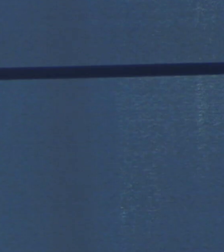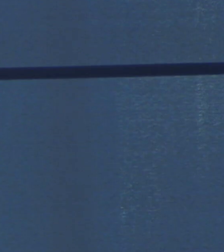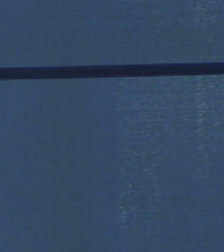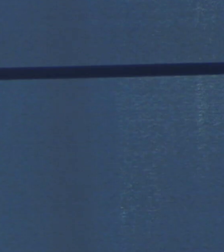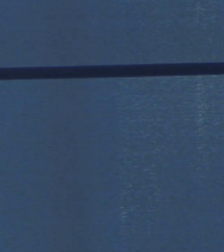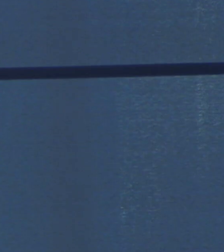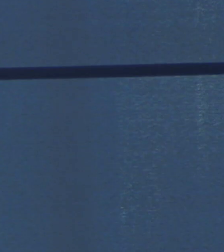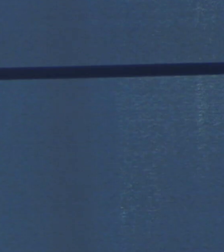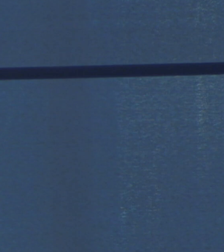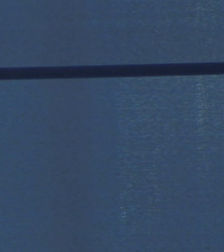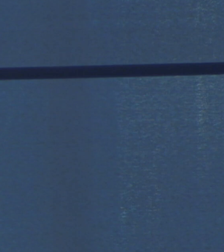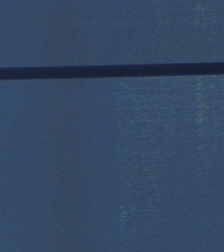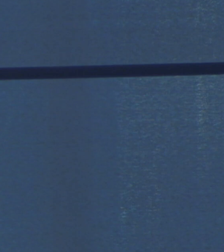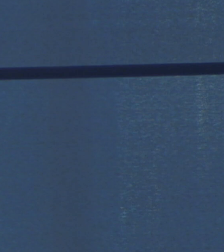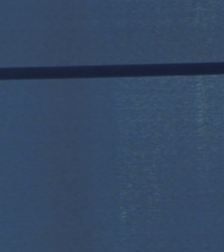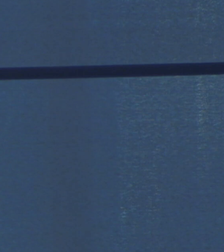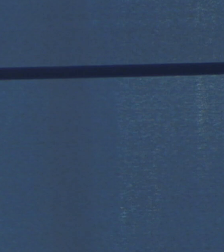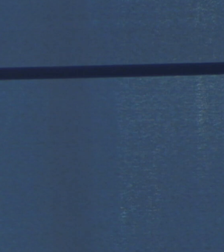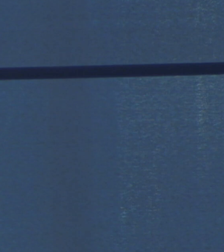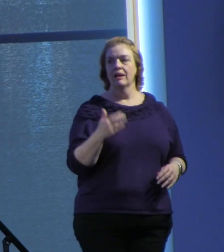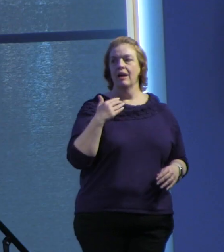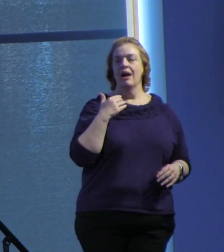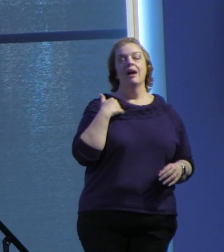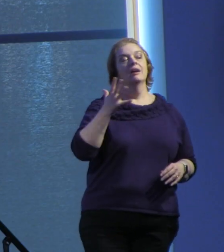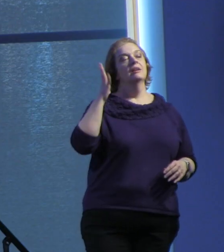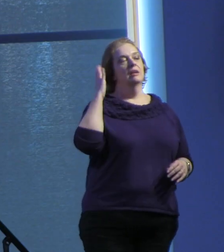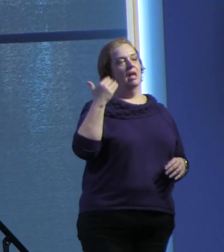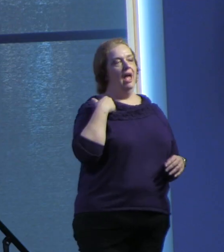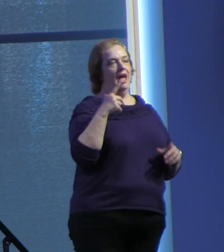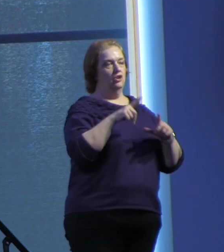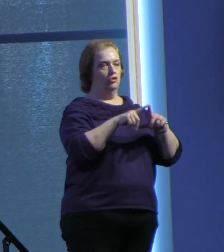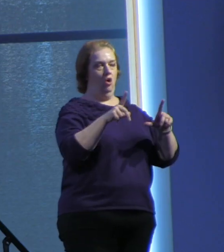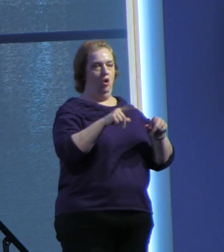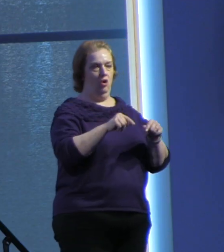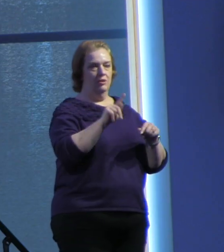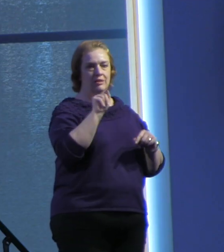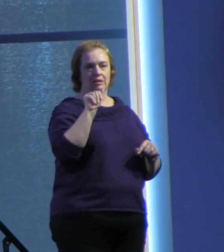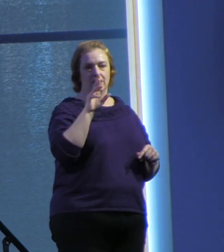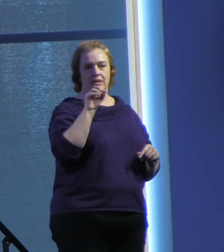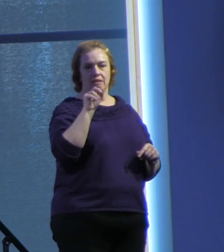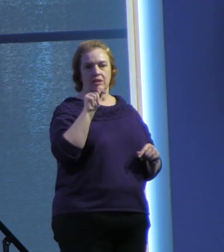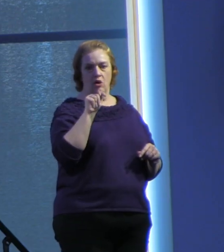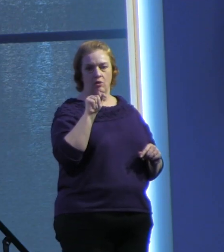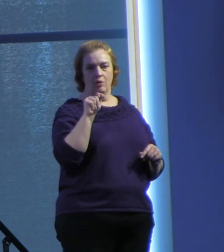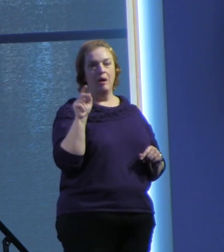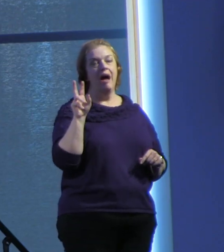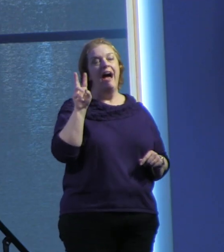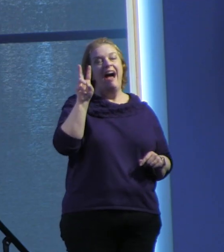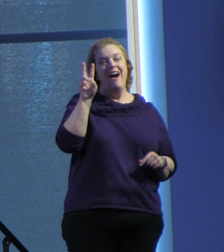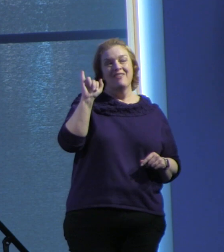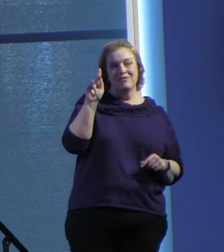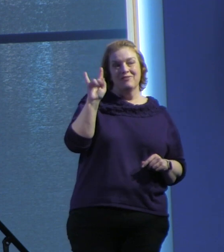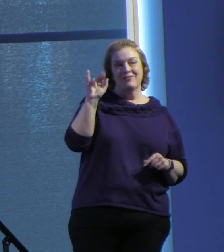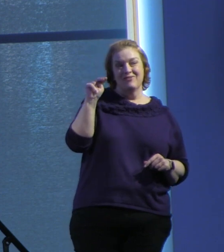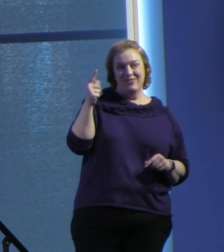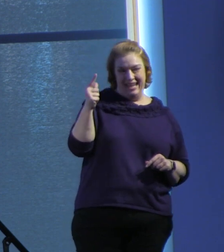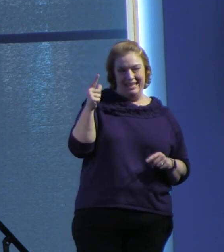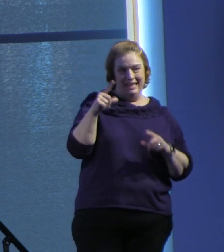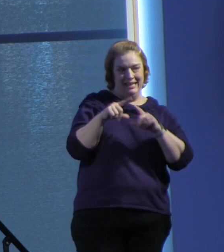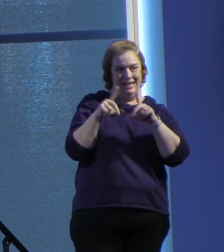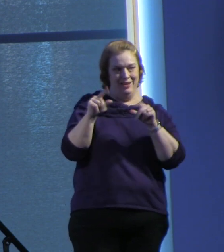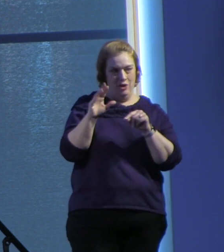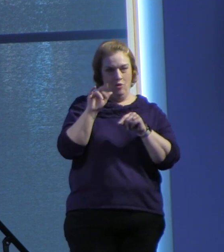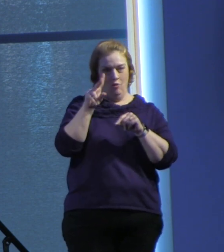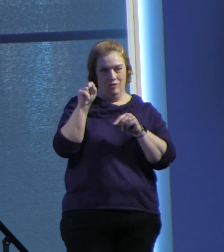go. I had a tarot card reading done, Viking tarot cards on Schneifelsness Peninsula,